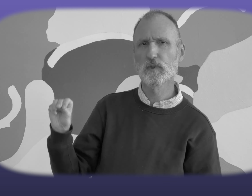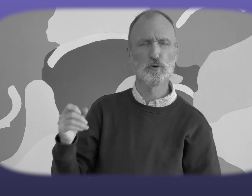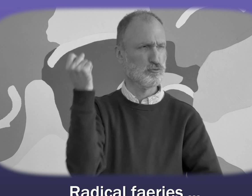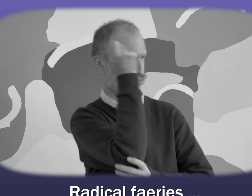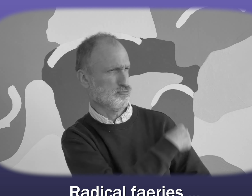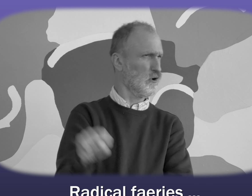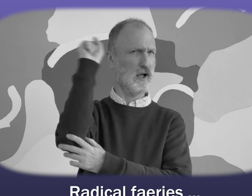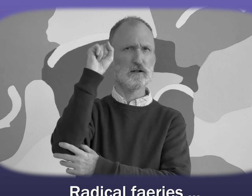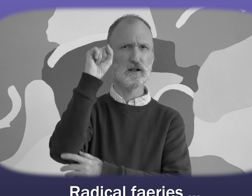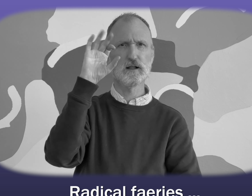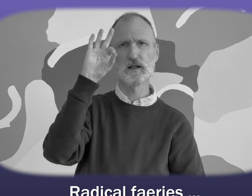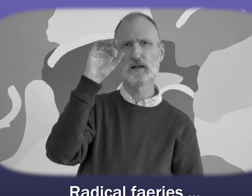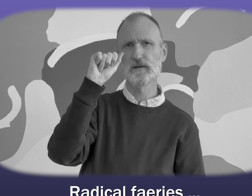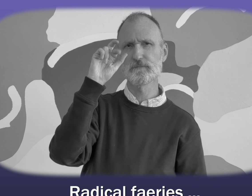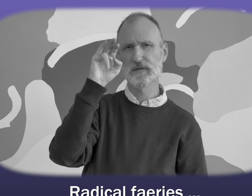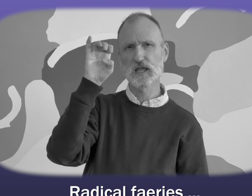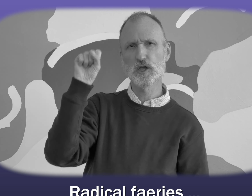radical fairies,